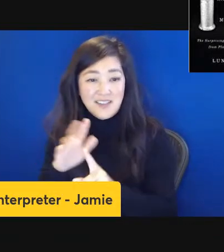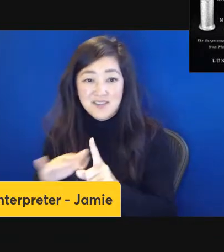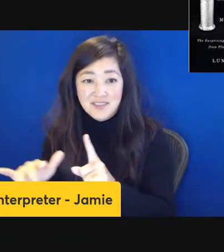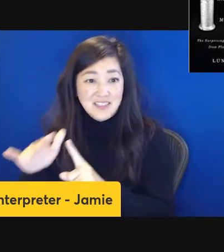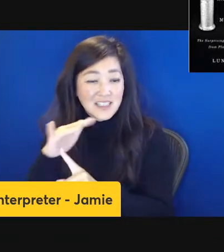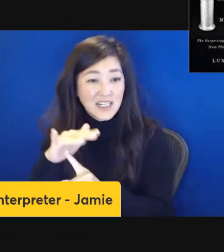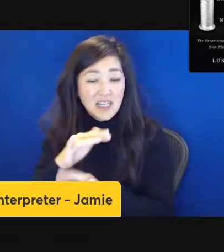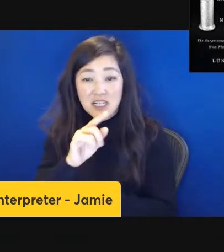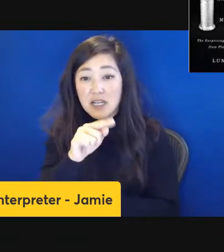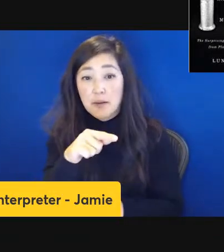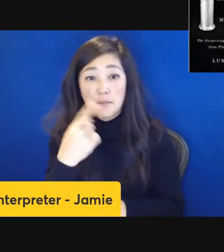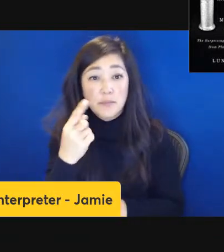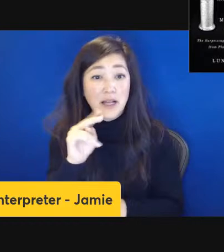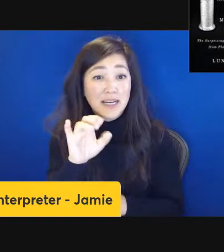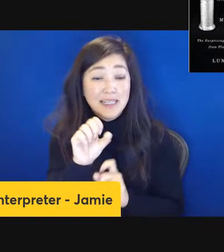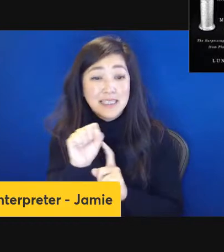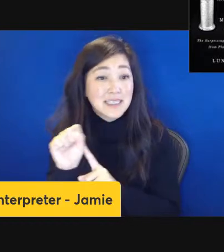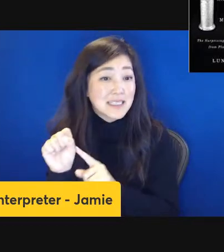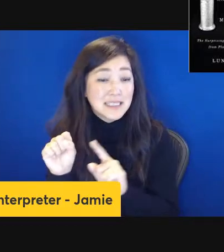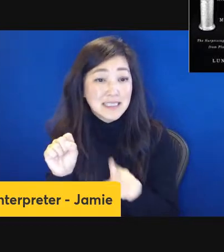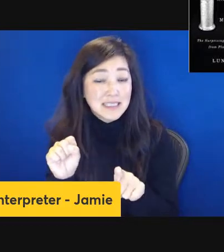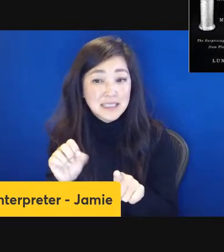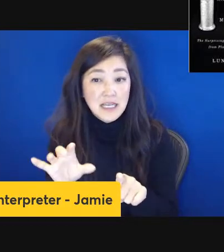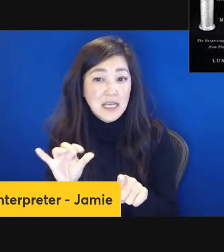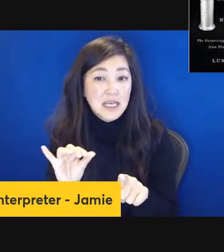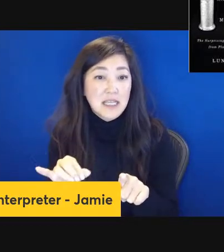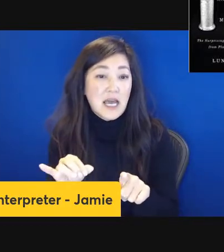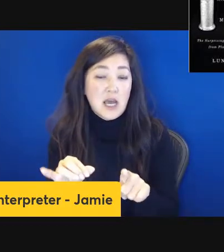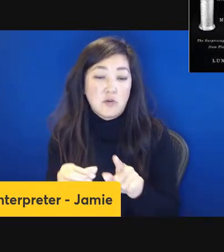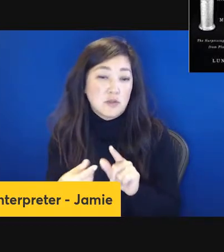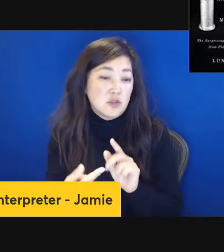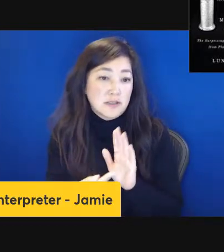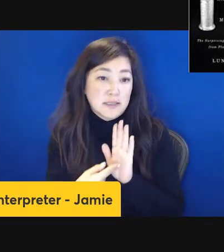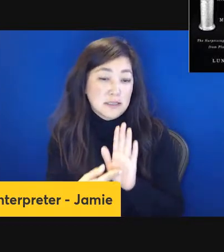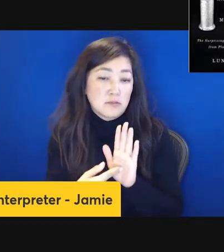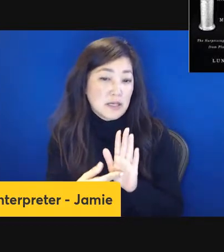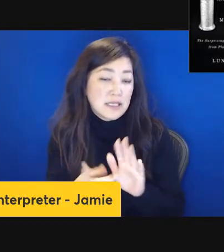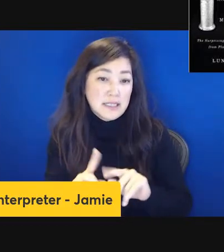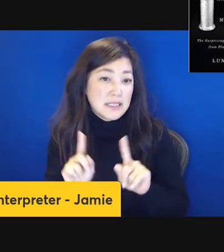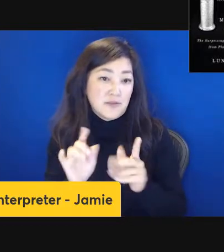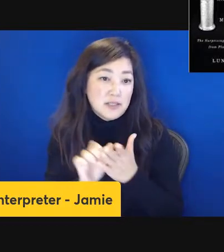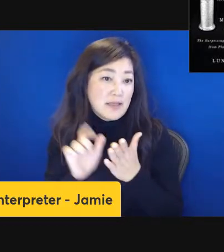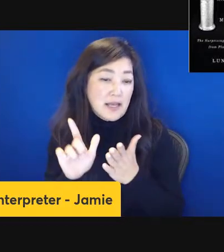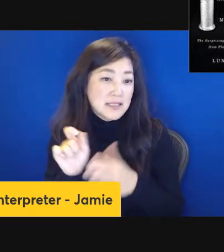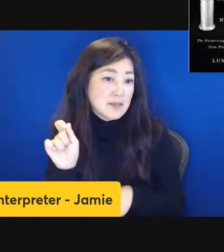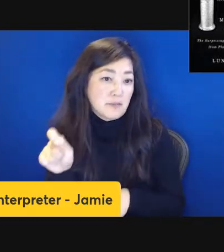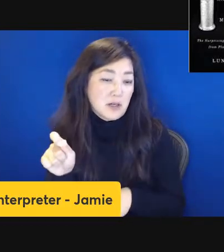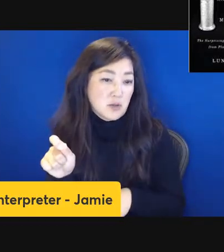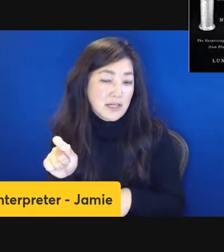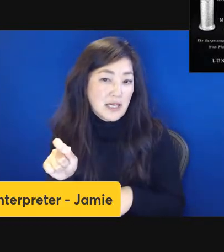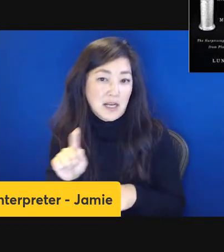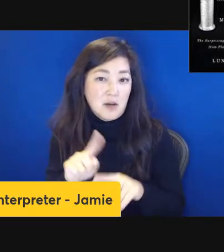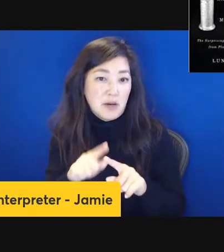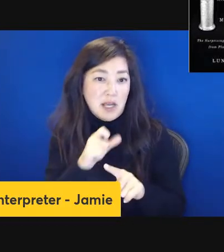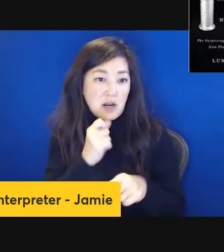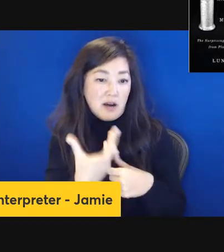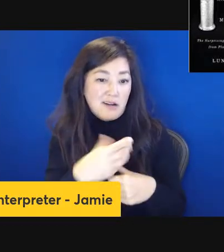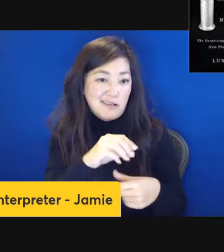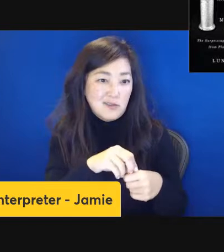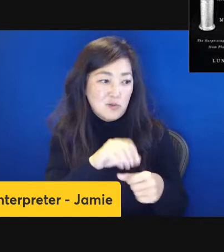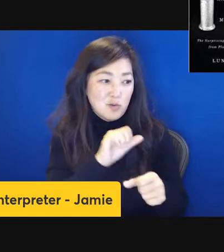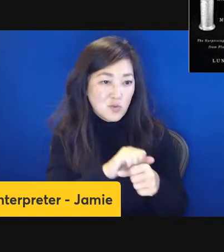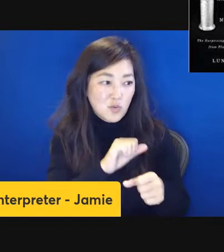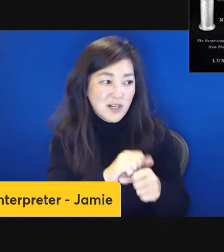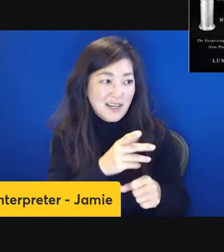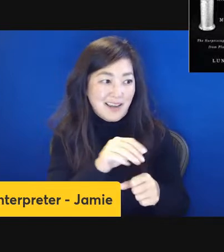was simply assumed to reflect deep biological difference. So well into the 20th century, we see a continuous lack